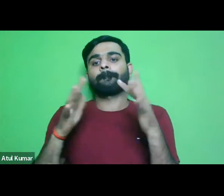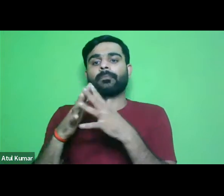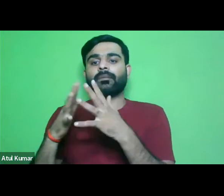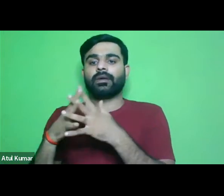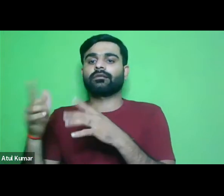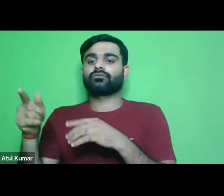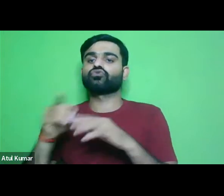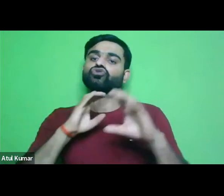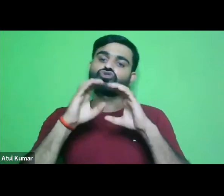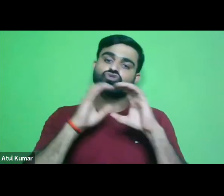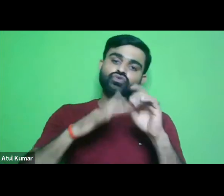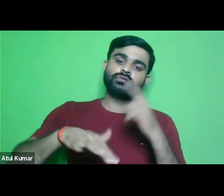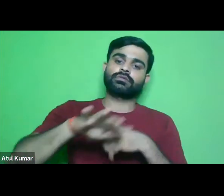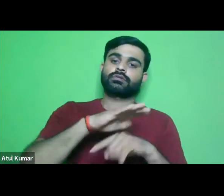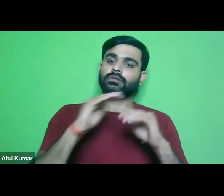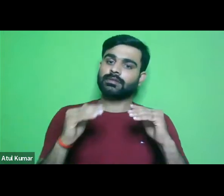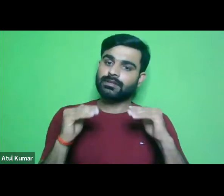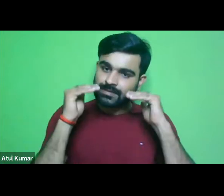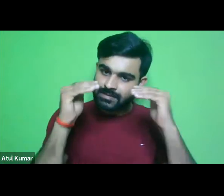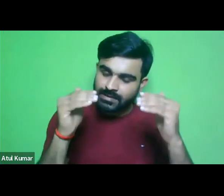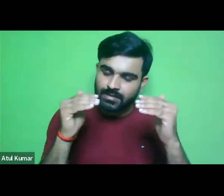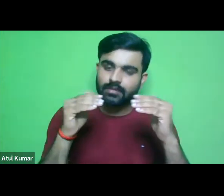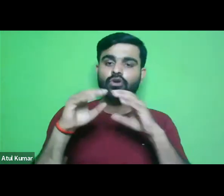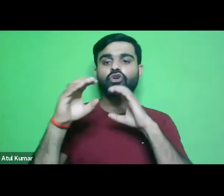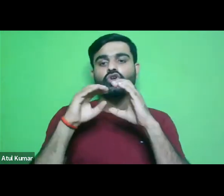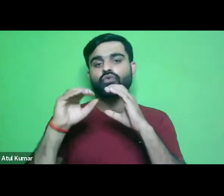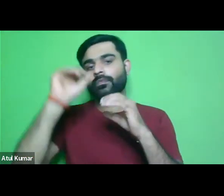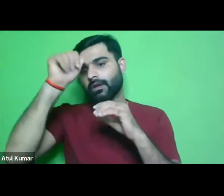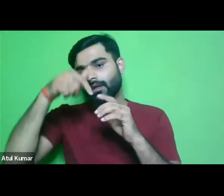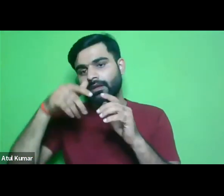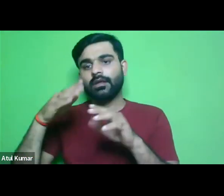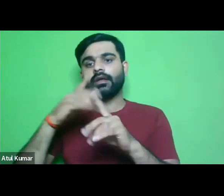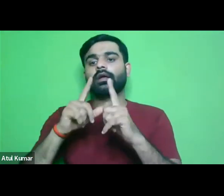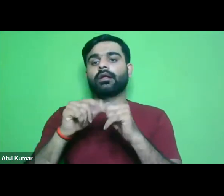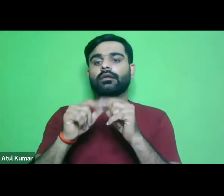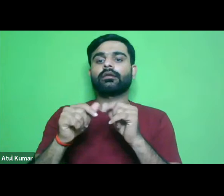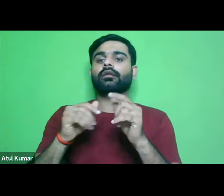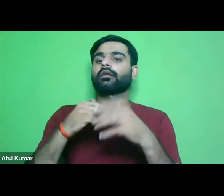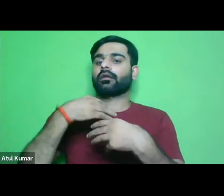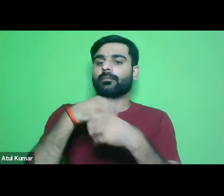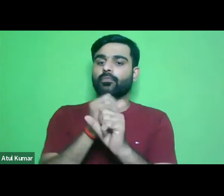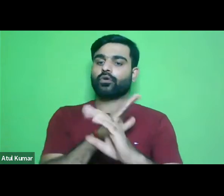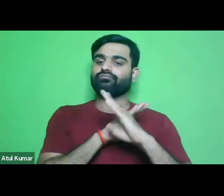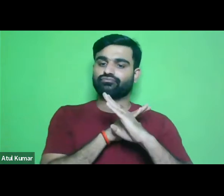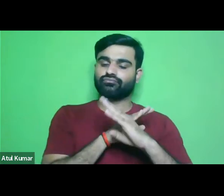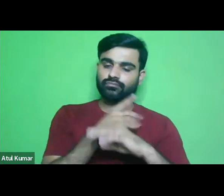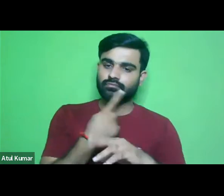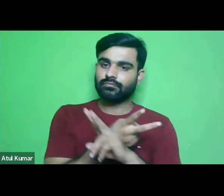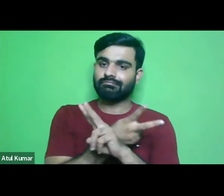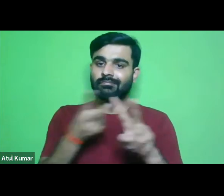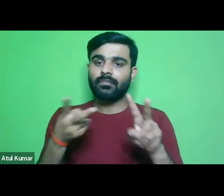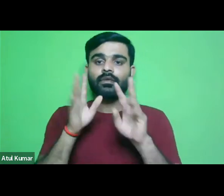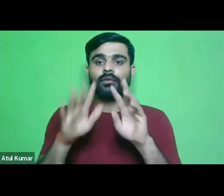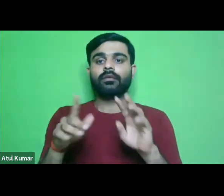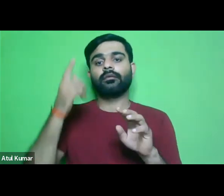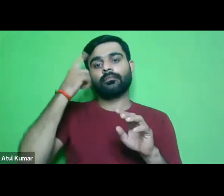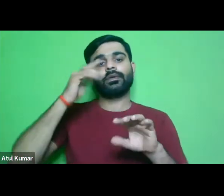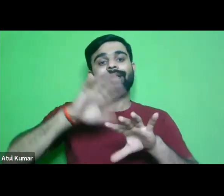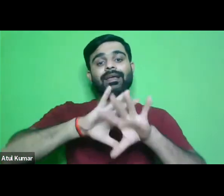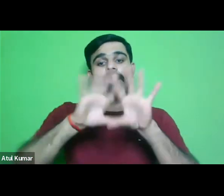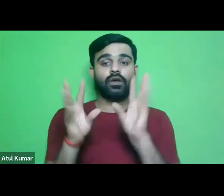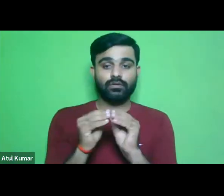the conversation around the Aadhaar, whether it's the conversation around India's data protection bill, and the sort of back and forth that's happening there, I think